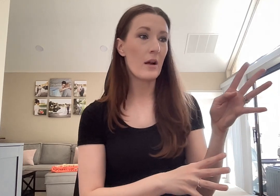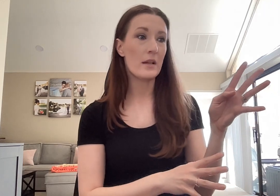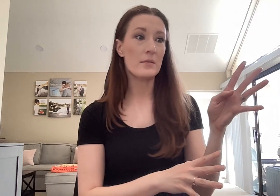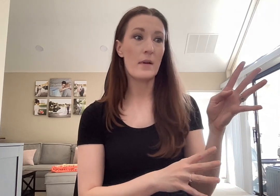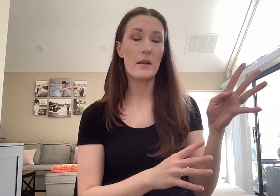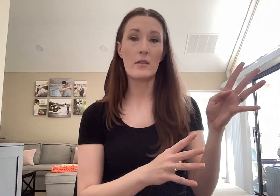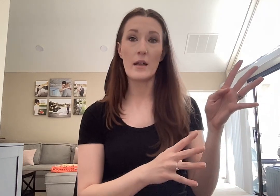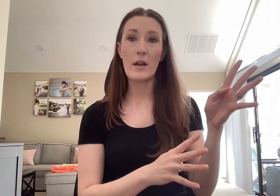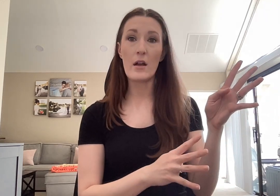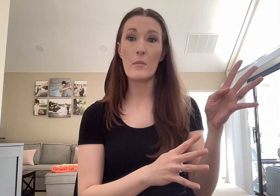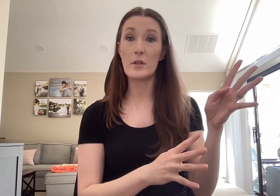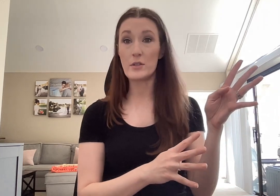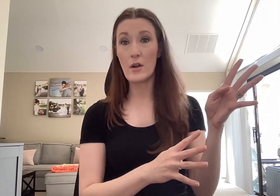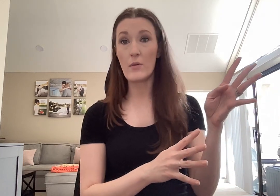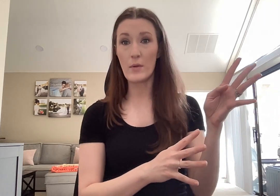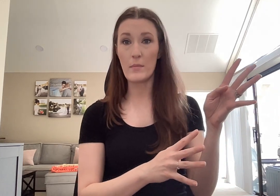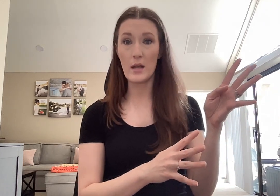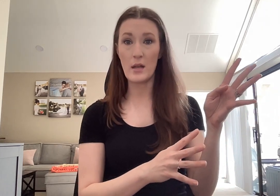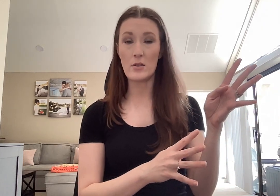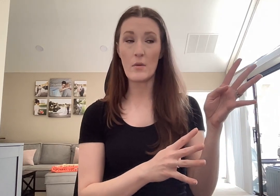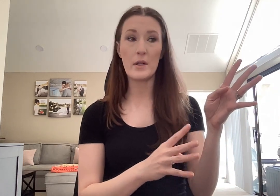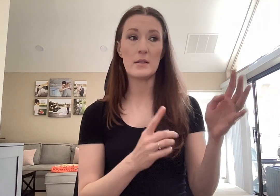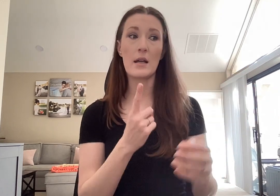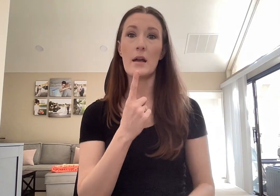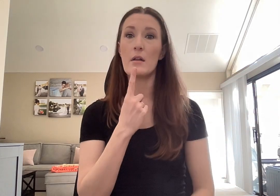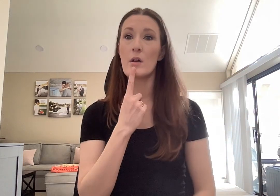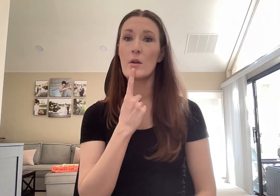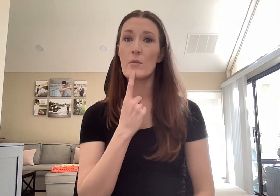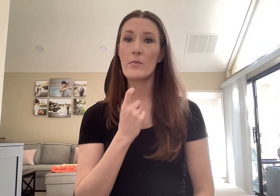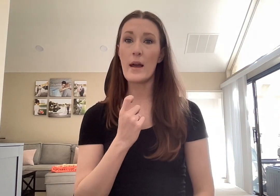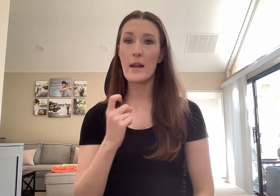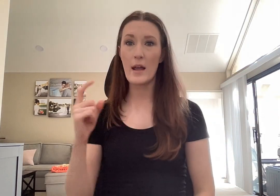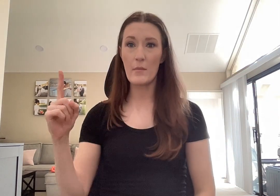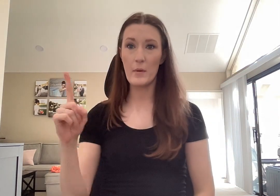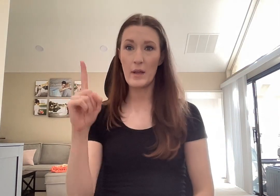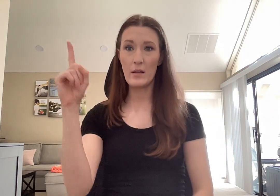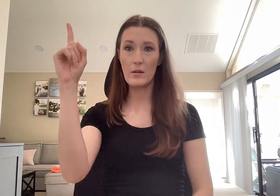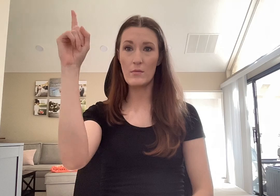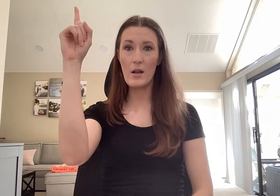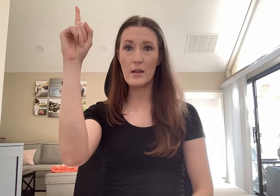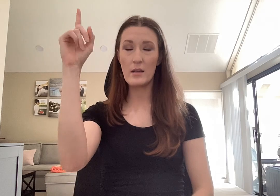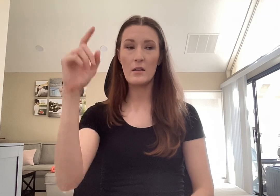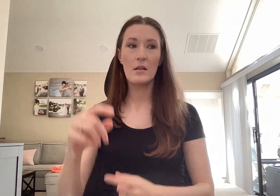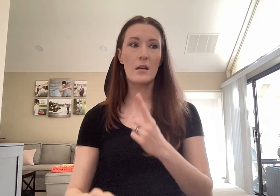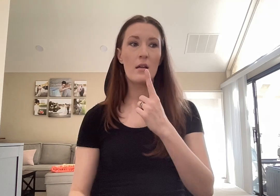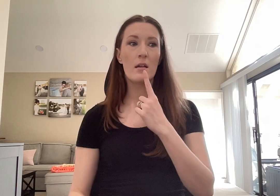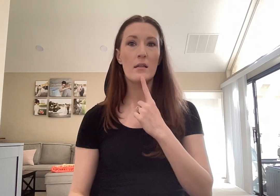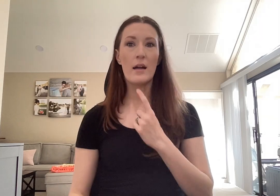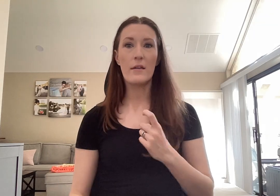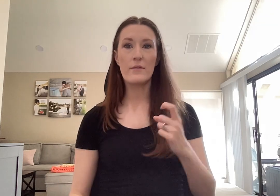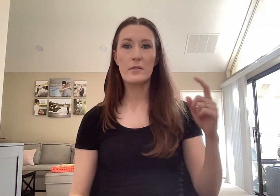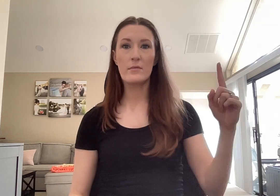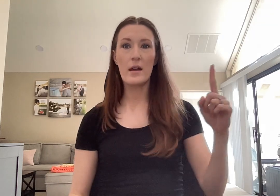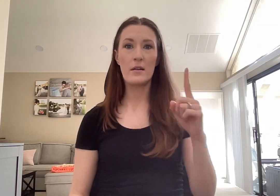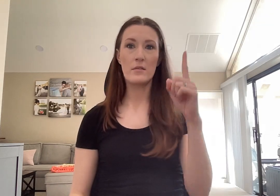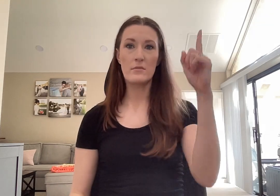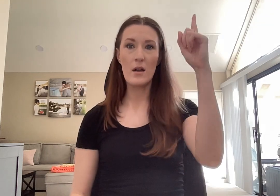Rockets, red glare. I'm gonna start with my dominant side, red. I'm gonna make a little rocket, left, red,